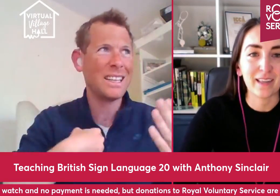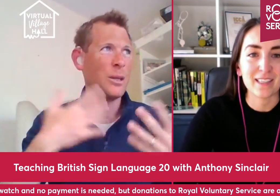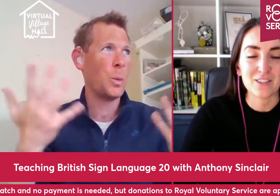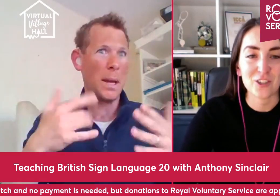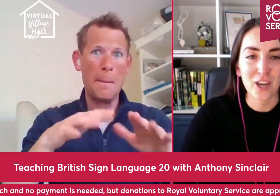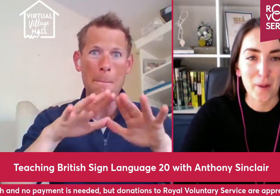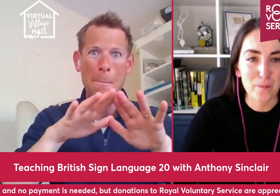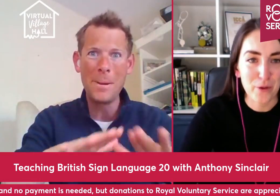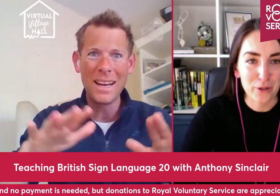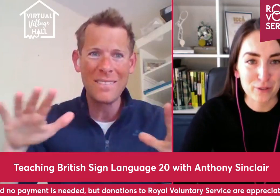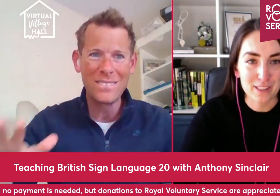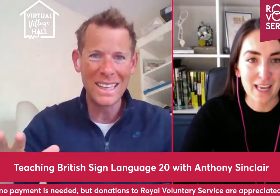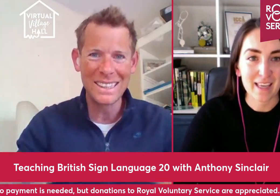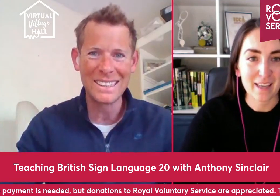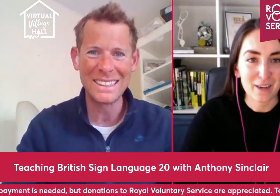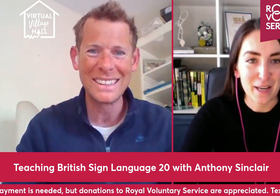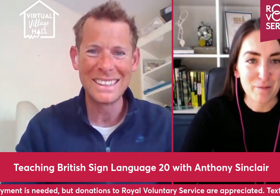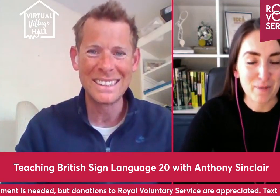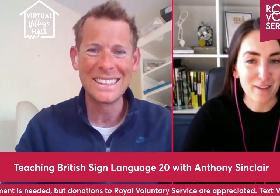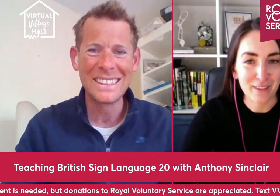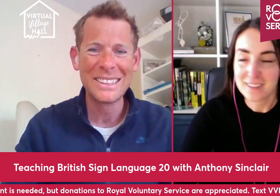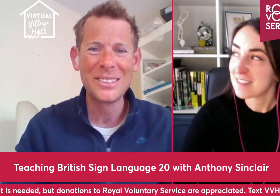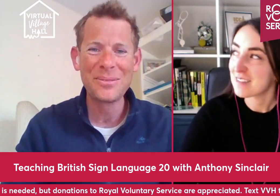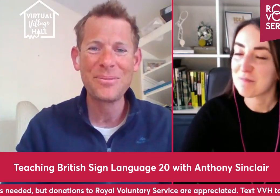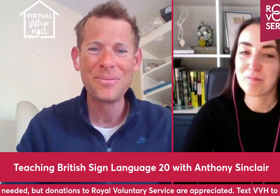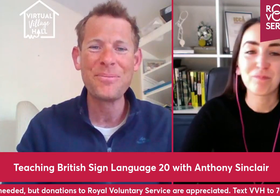It's such a beautiful day here in Belfast,